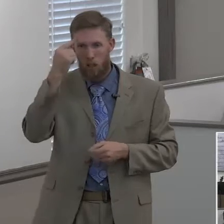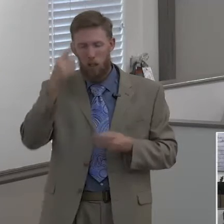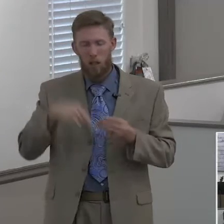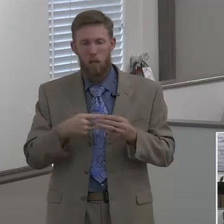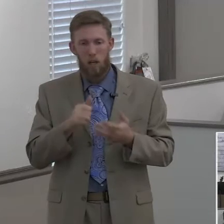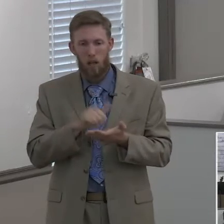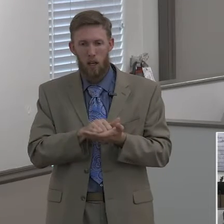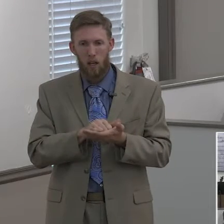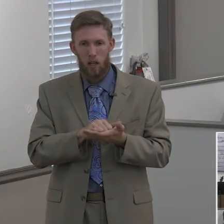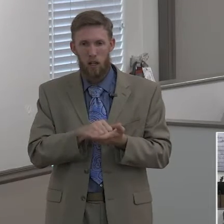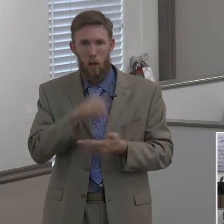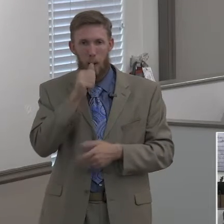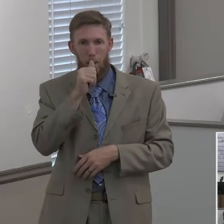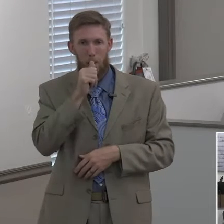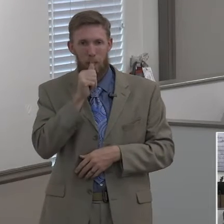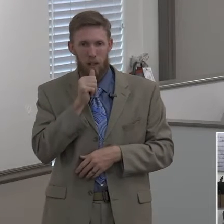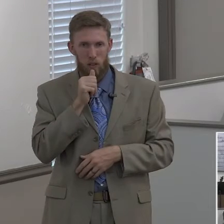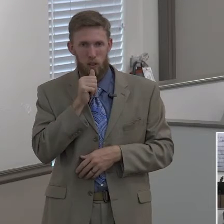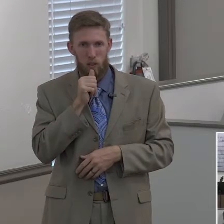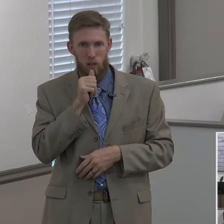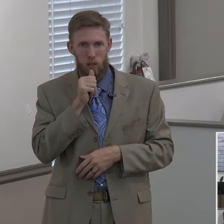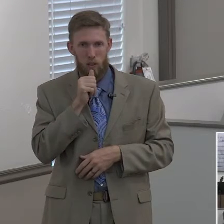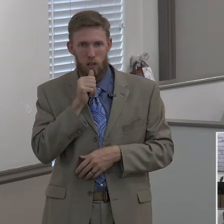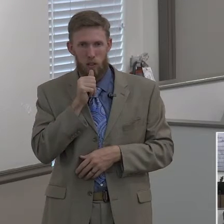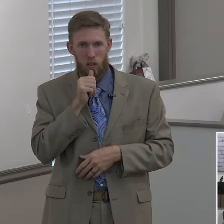Think about it for a minute. Patience,